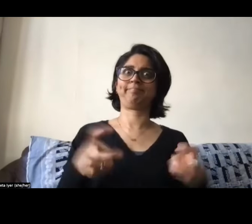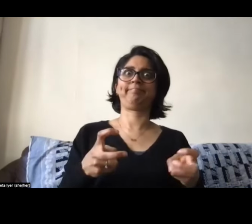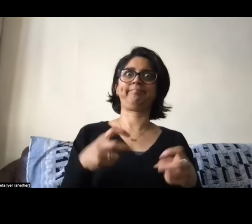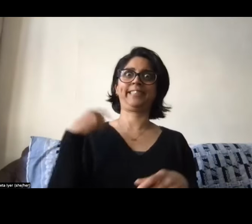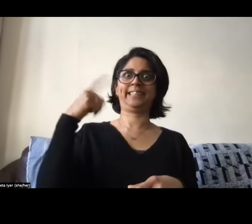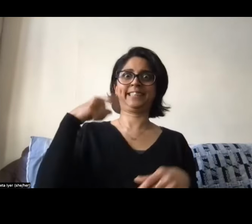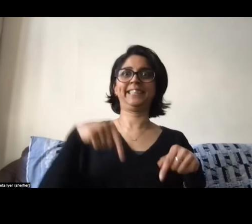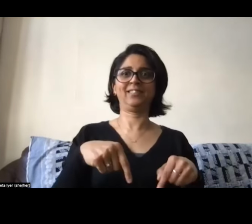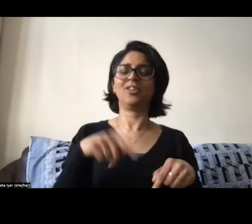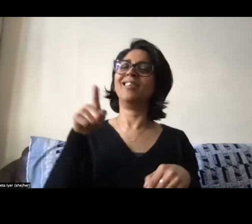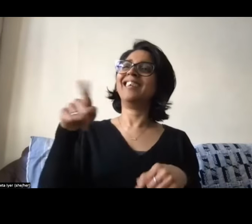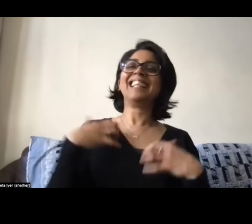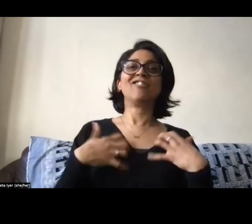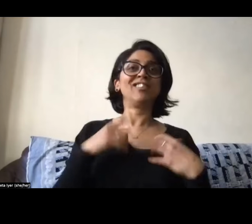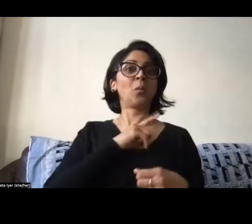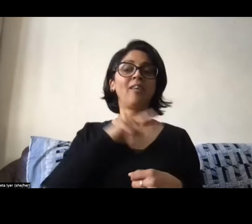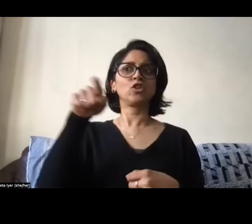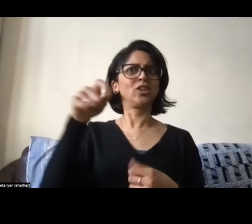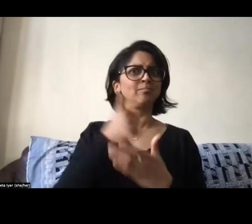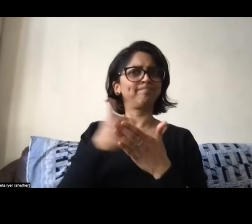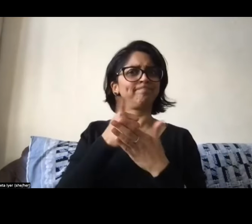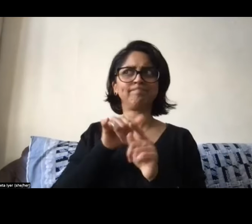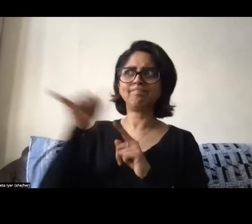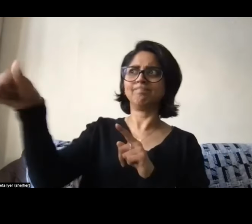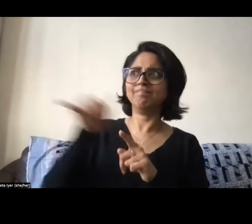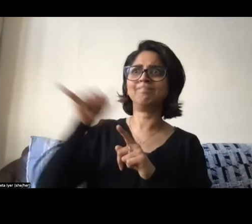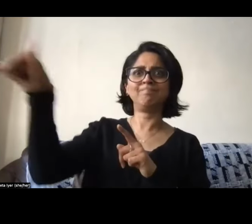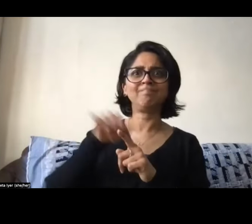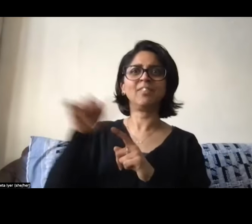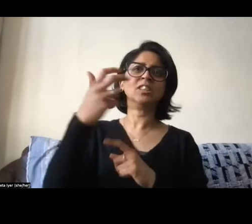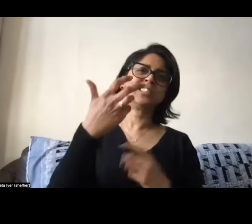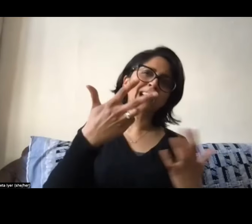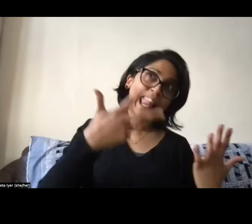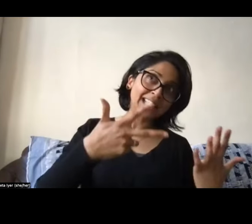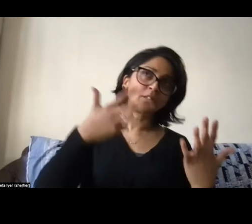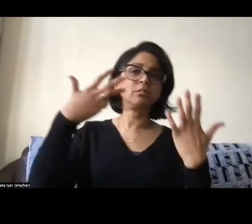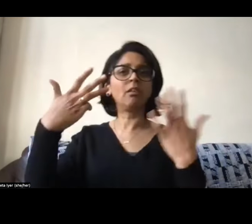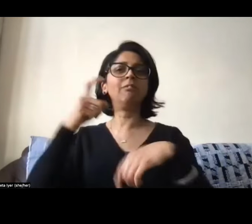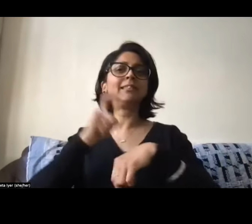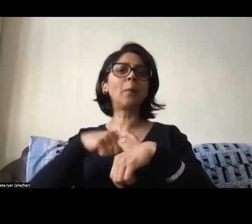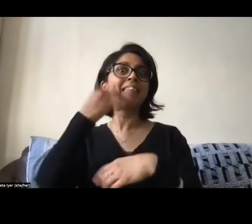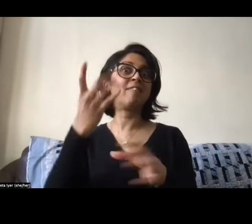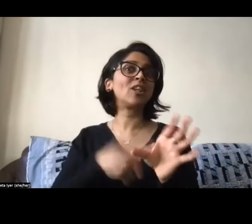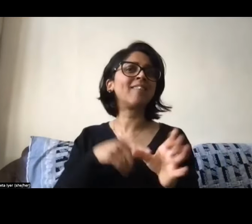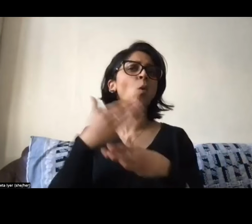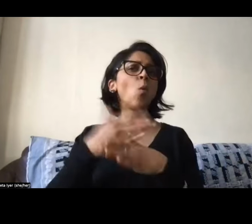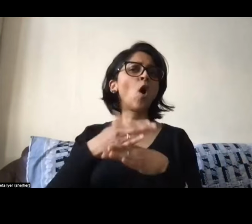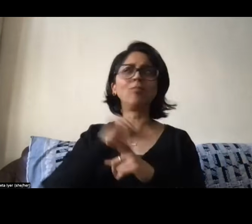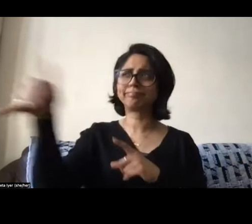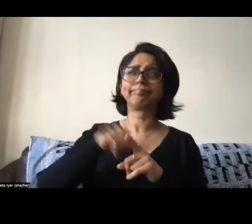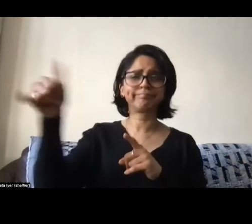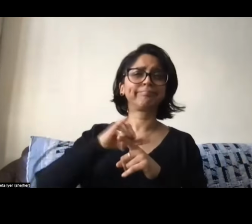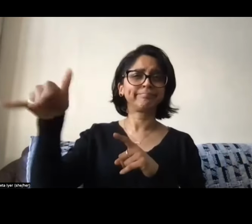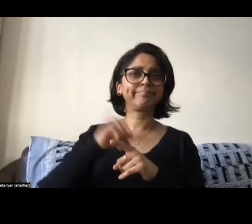person was stuck in London and she would normally be traveling a lot. Say 8 or